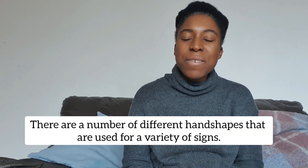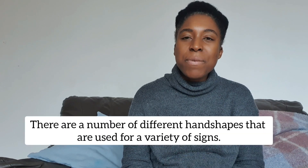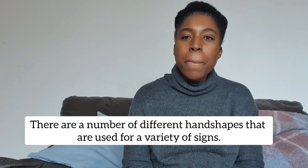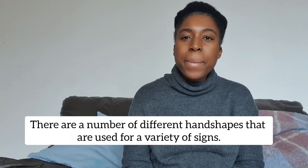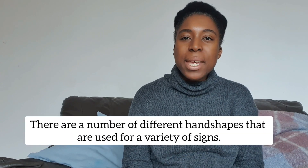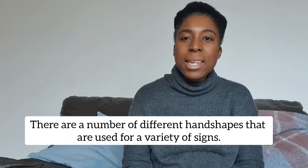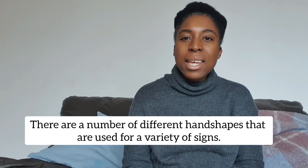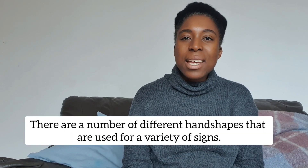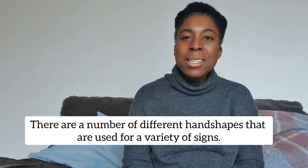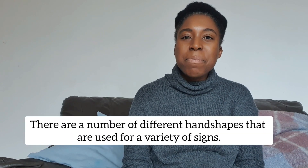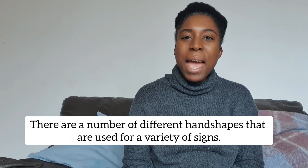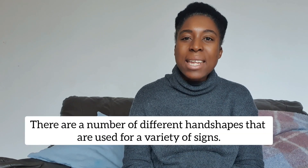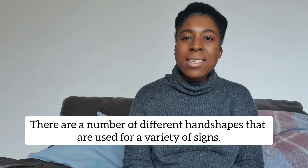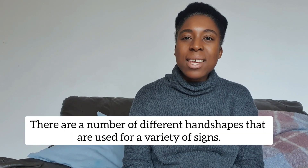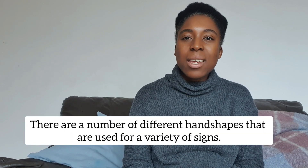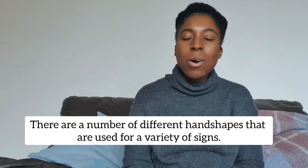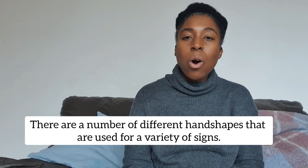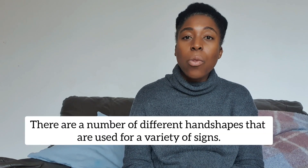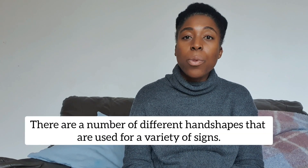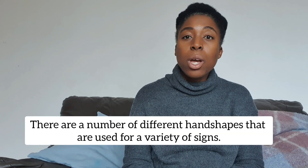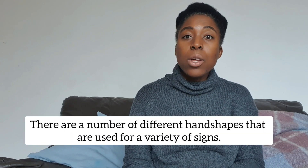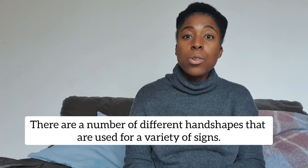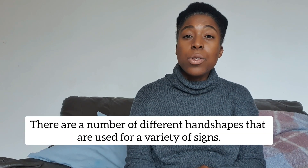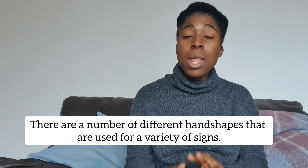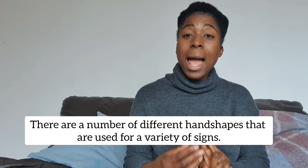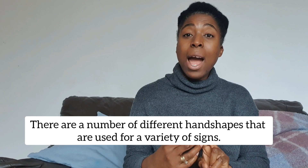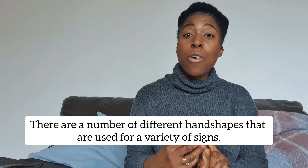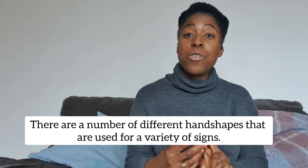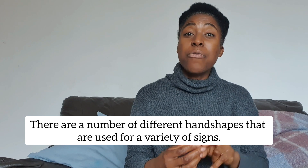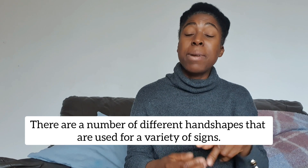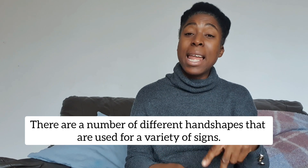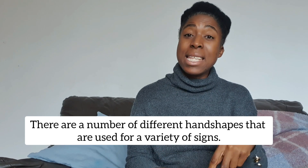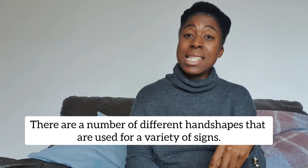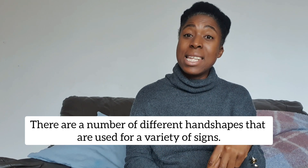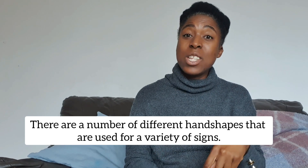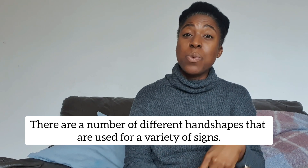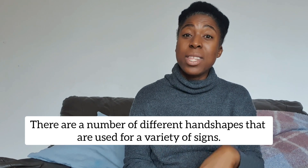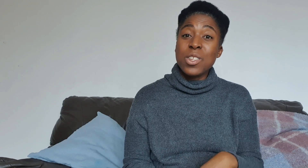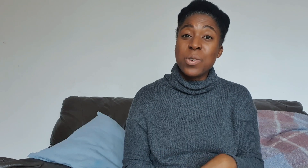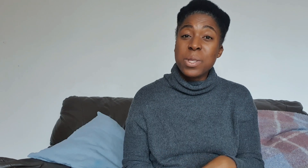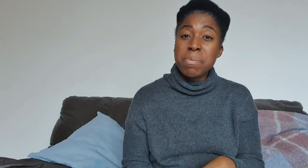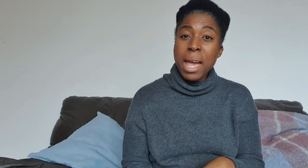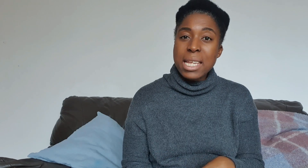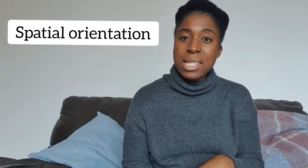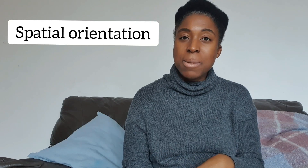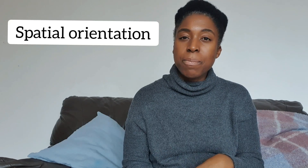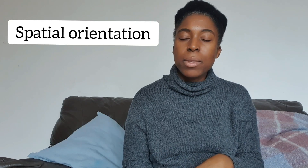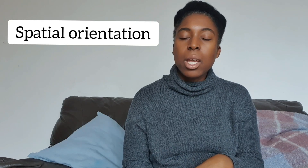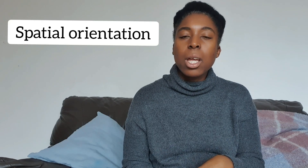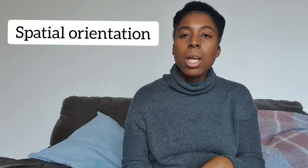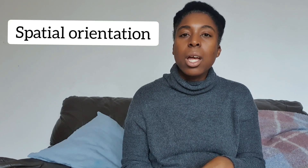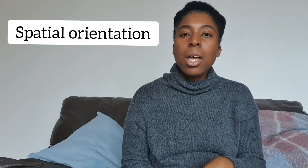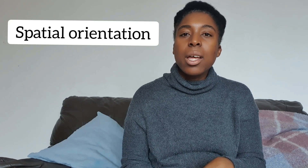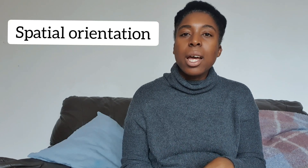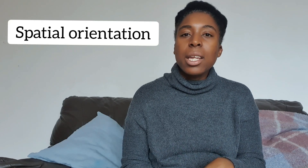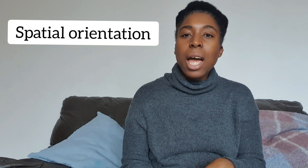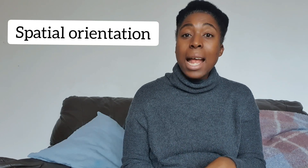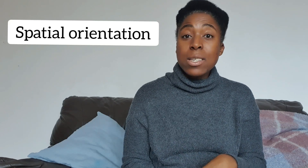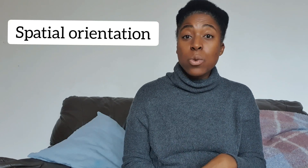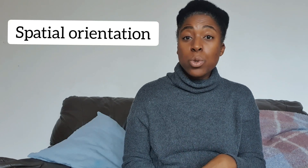different meaning depending on how you've placed it within your space. And